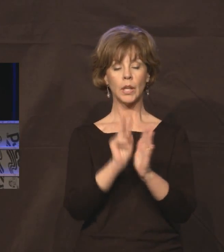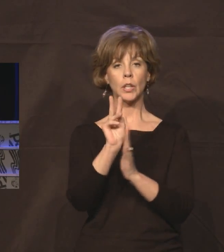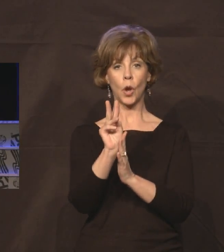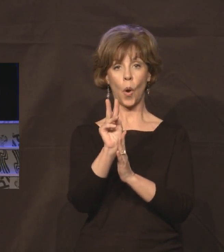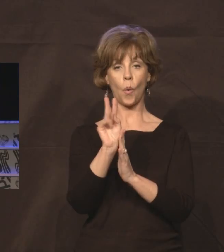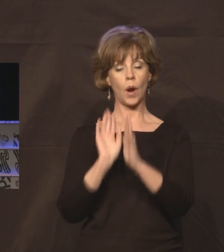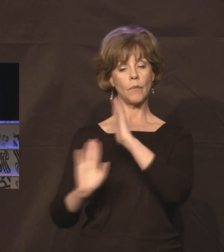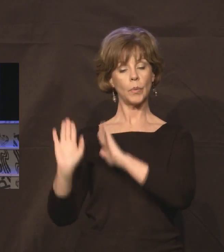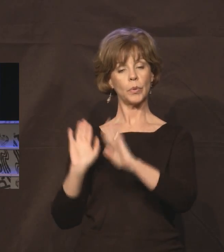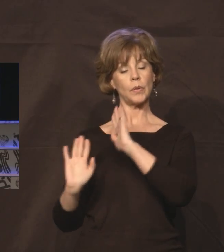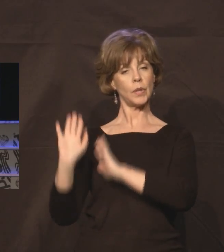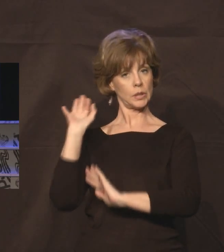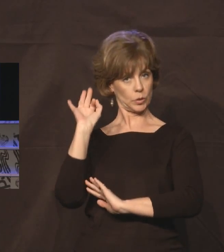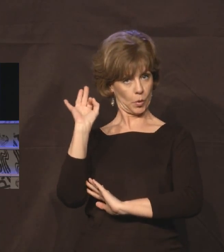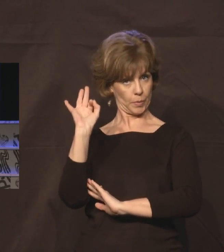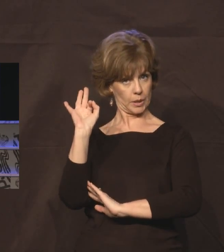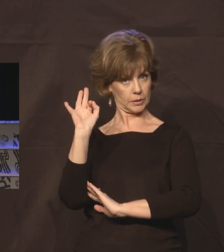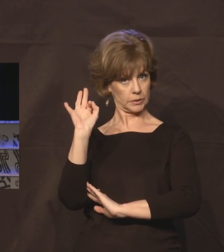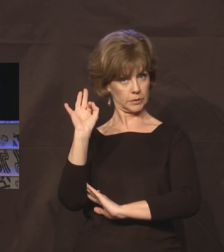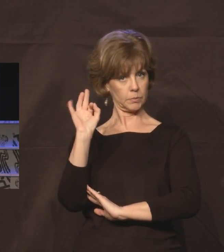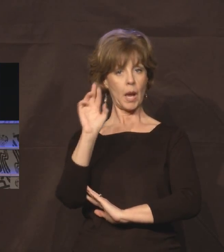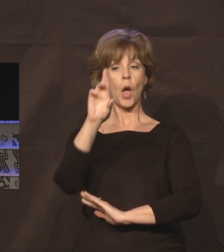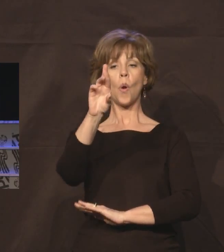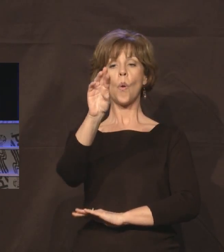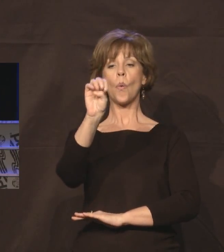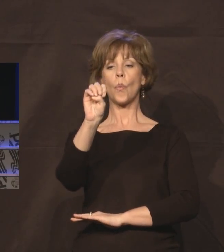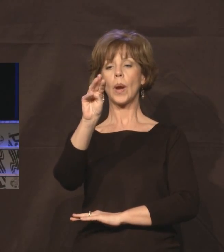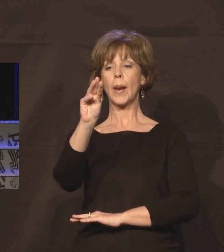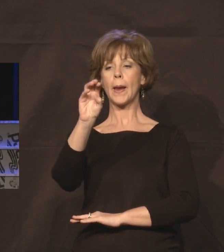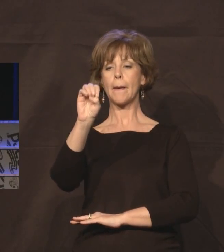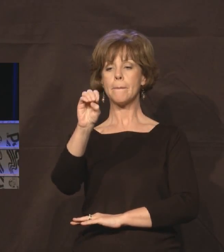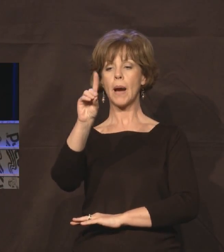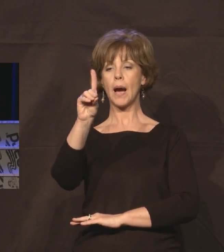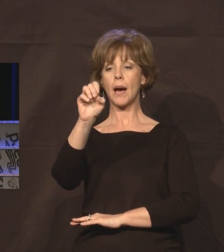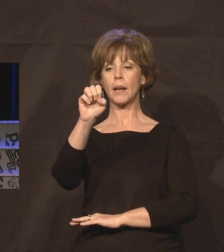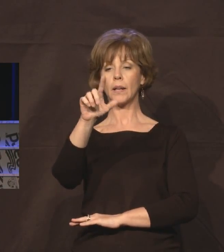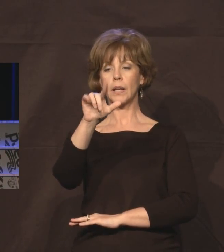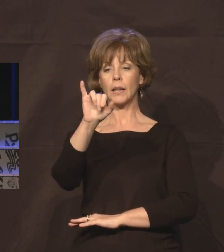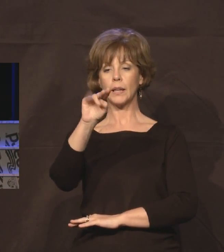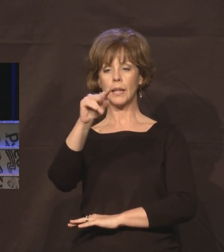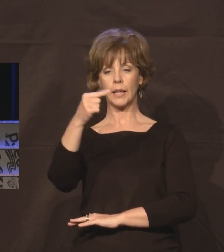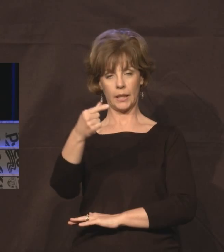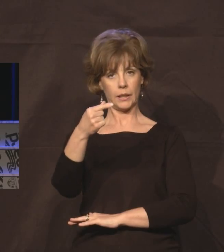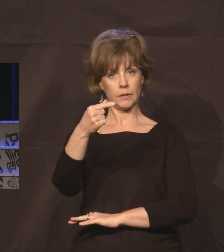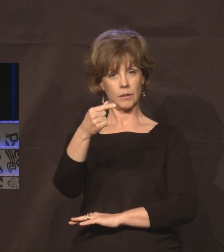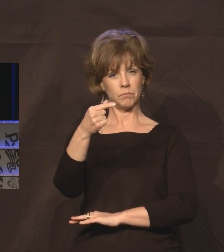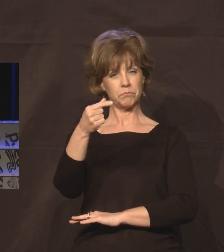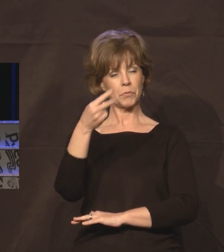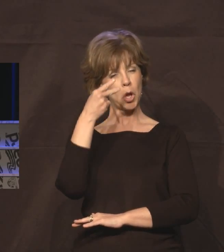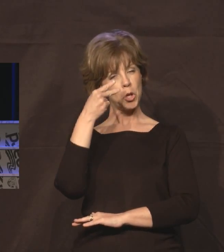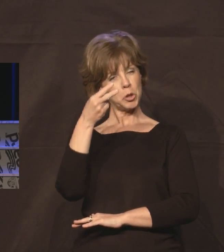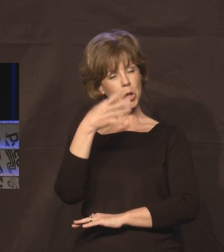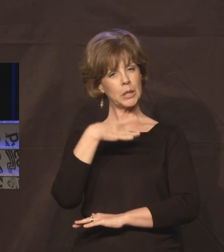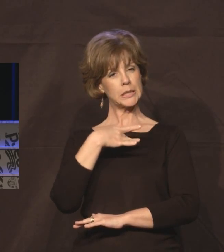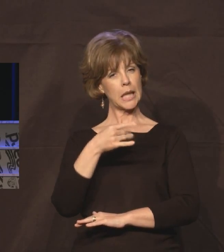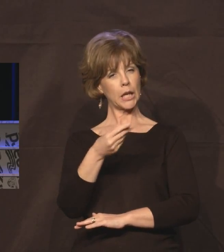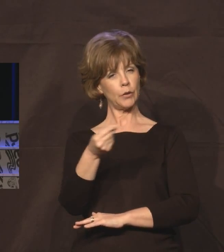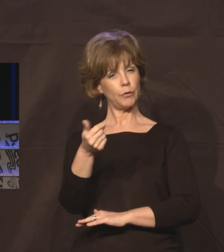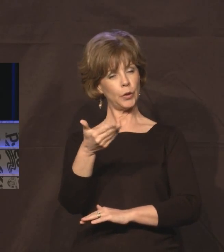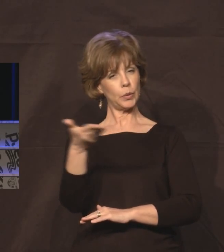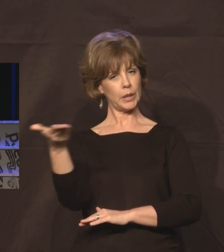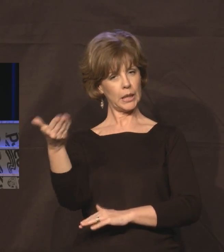that remodeling looks like a few things in our life. And we've kind of drawn a parallel between like the remodeling of a house